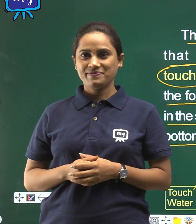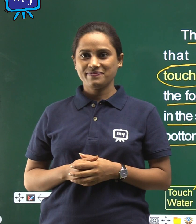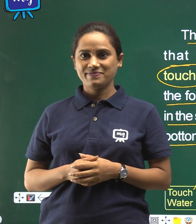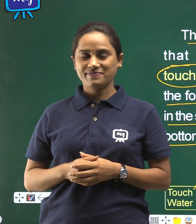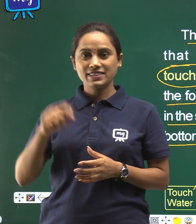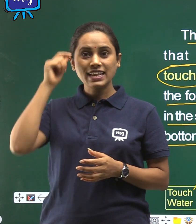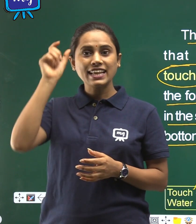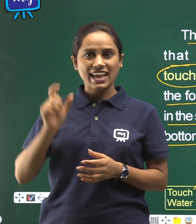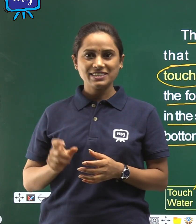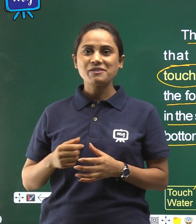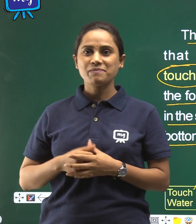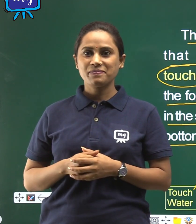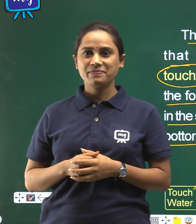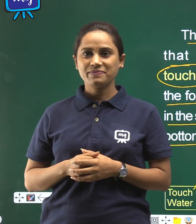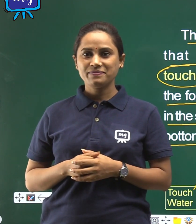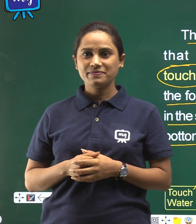rise up,